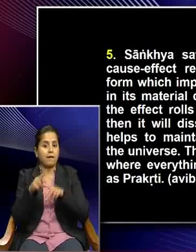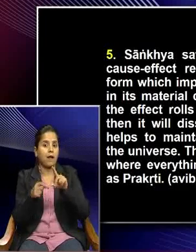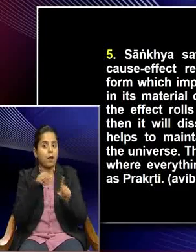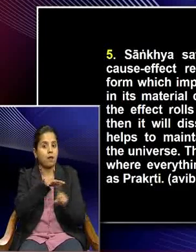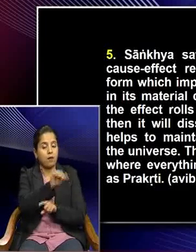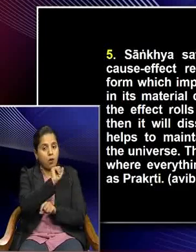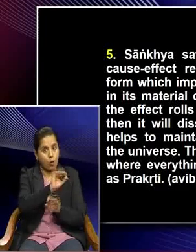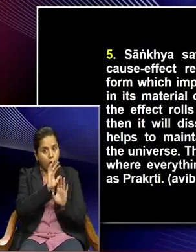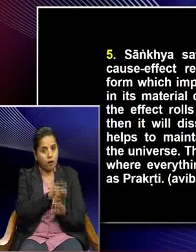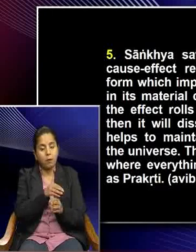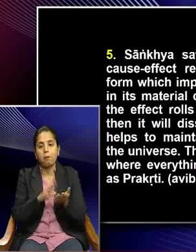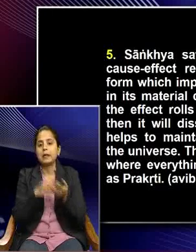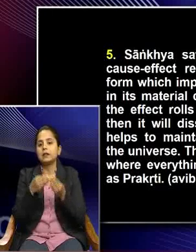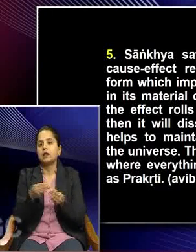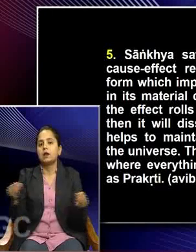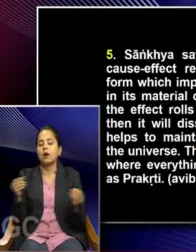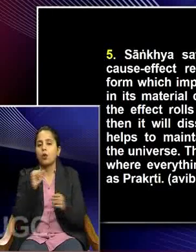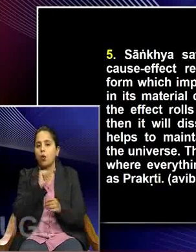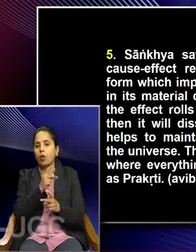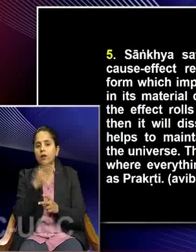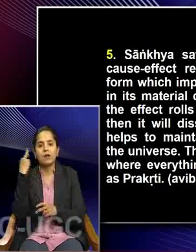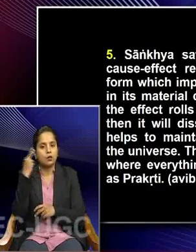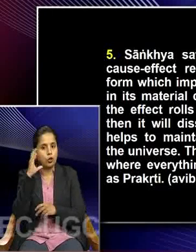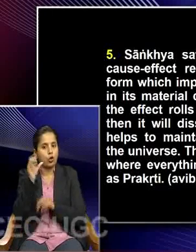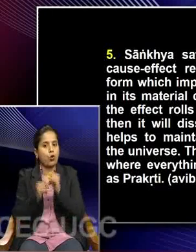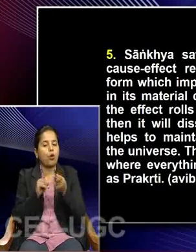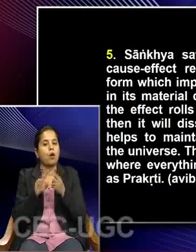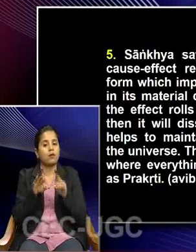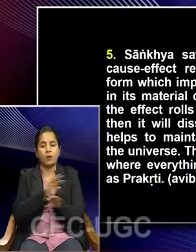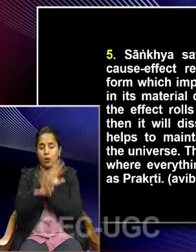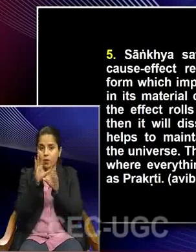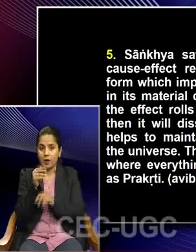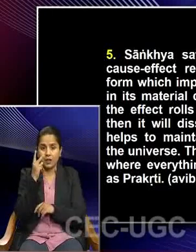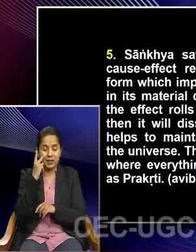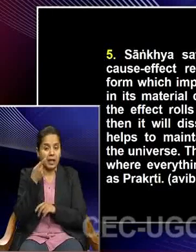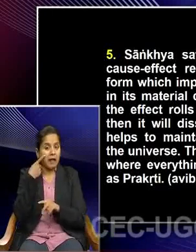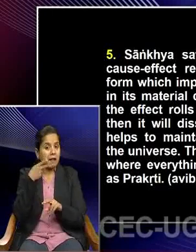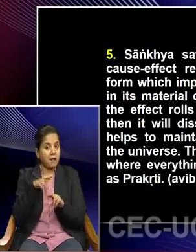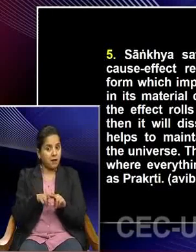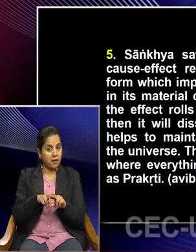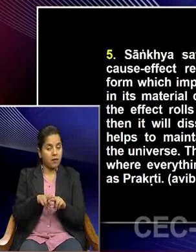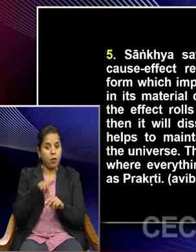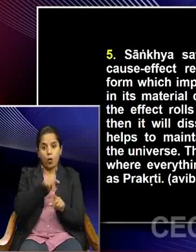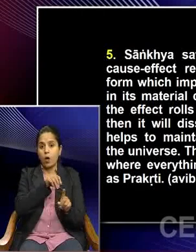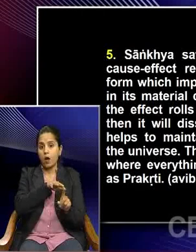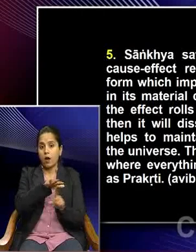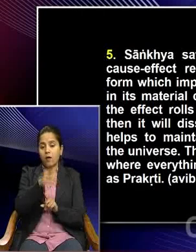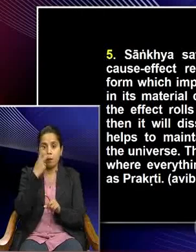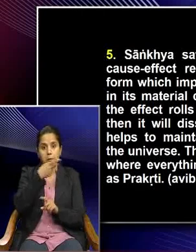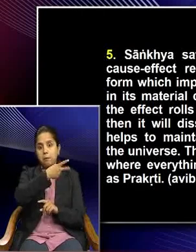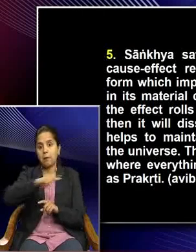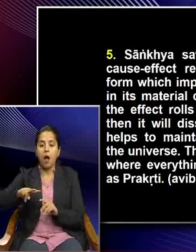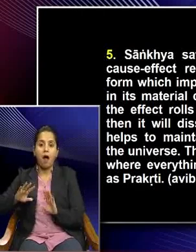inheres in its material cause. This holds that if the effect rolls